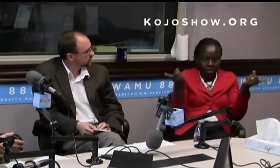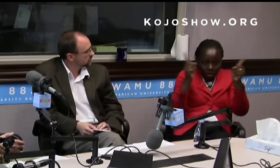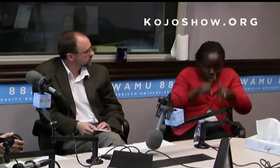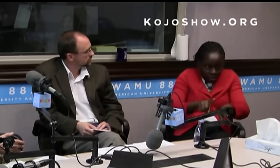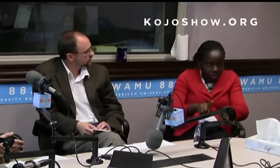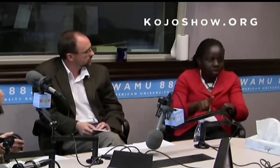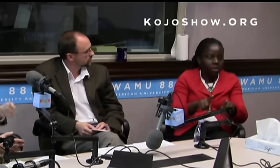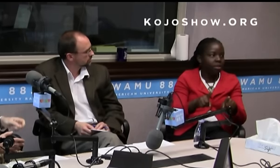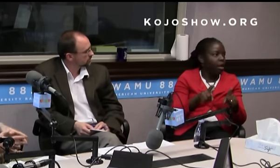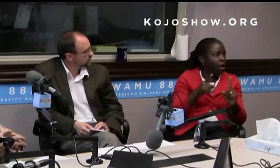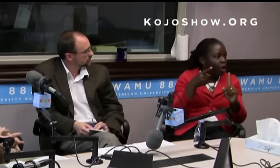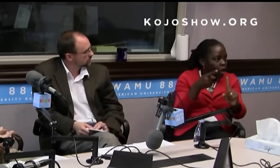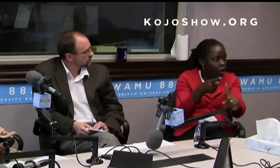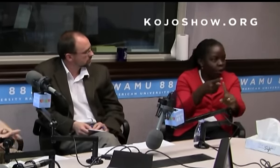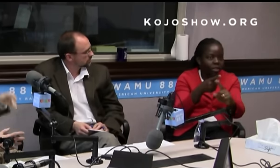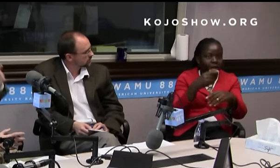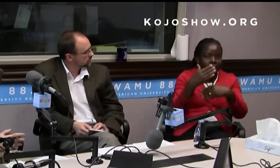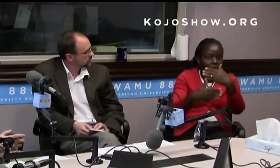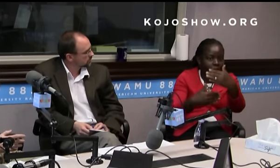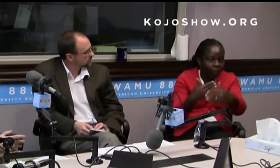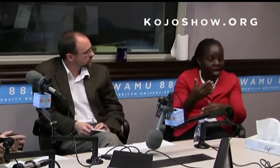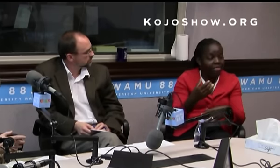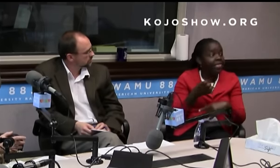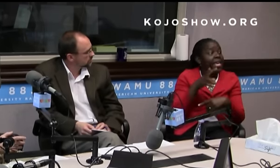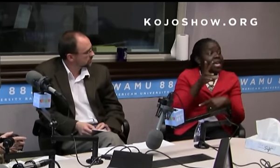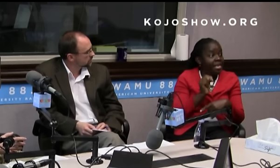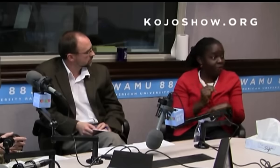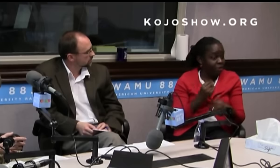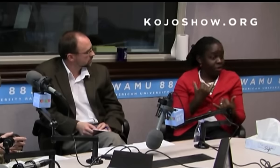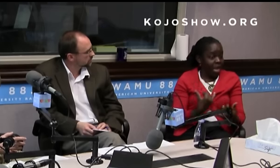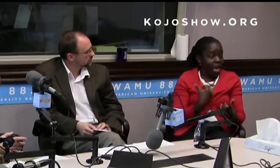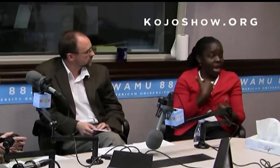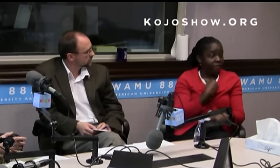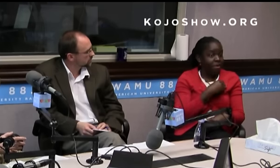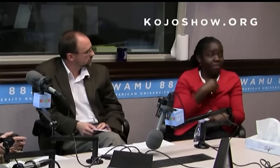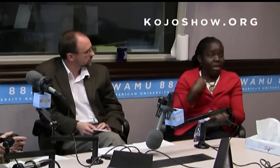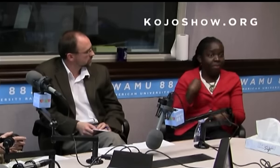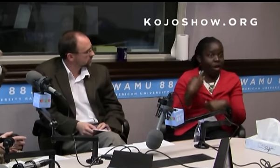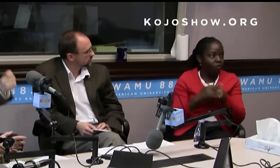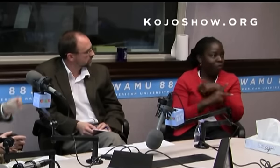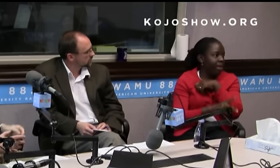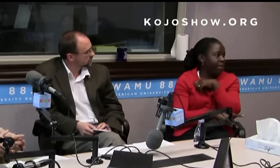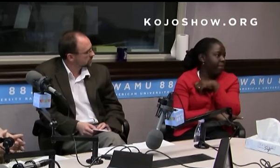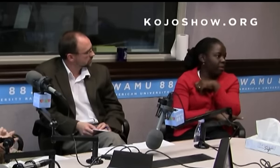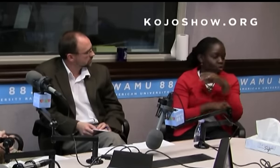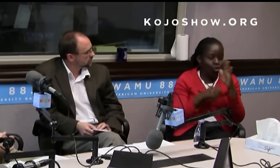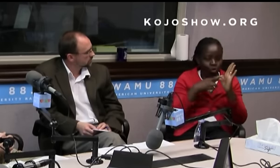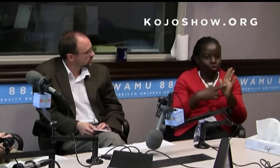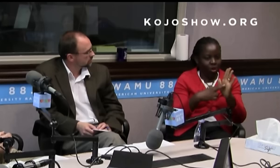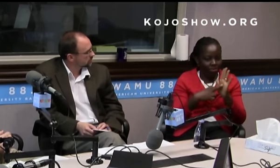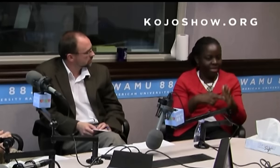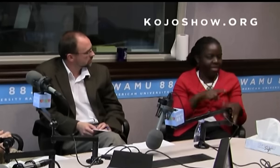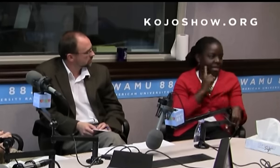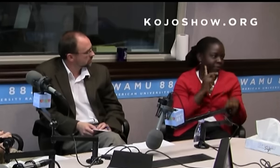from all over the world, countries all across the world coming, being represented there. And South Africa